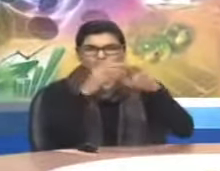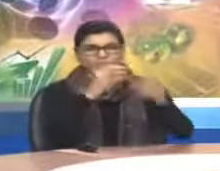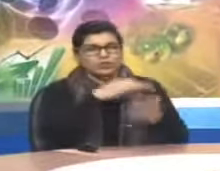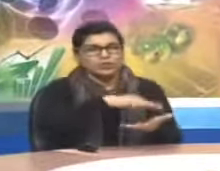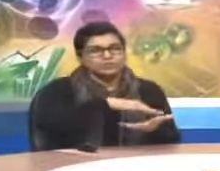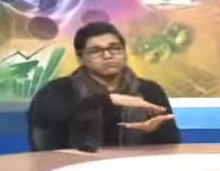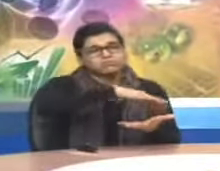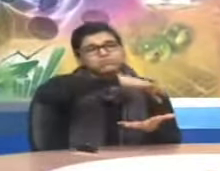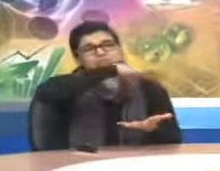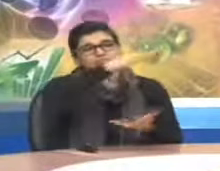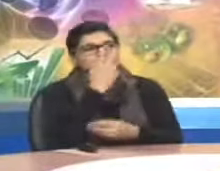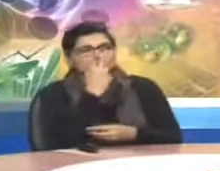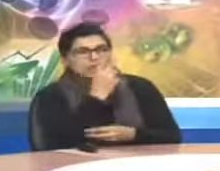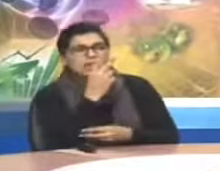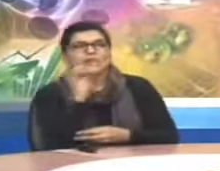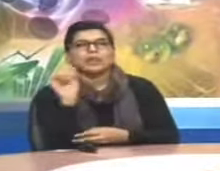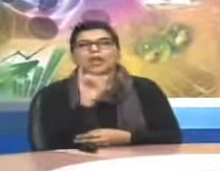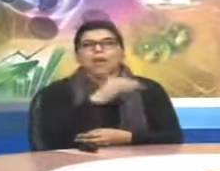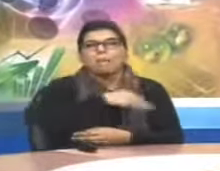The garbage mountain,